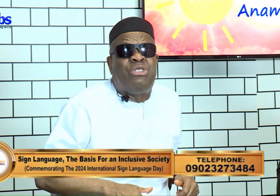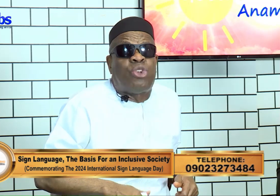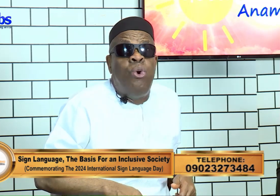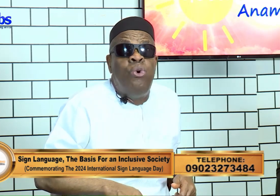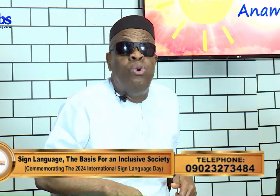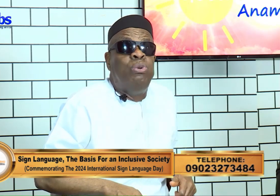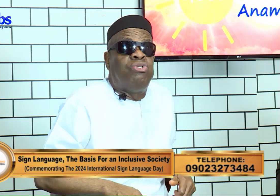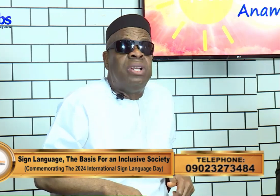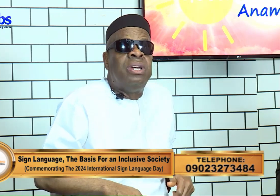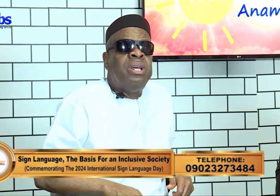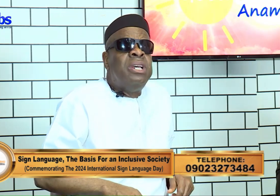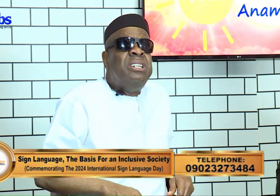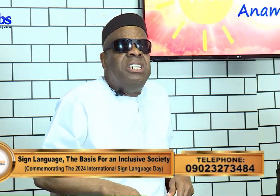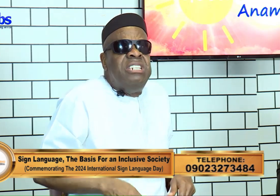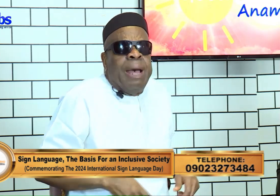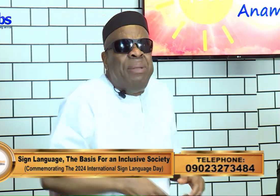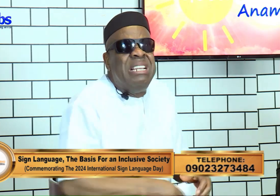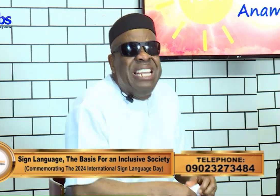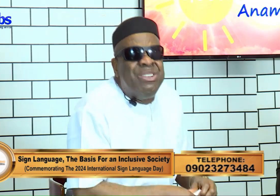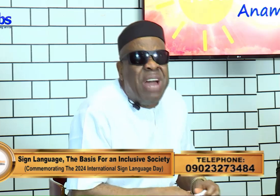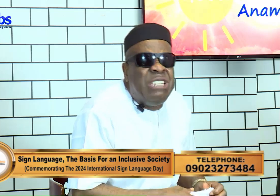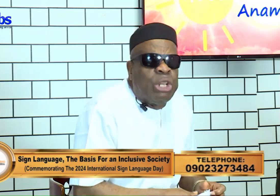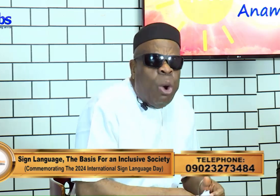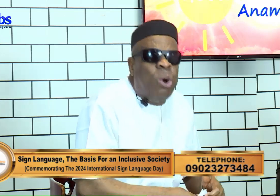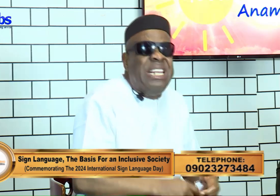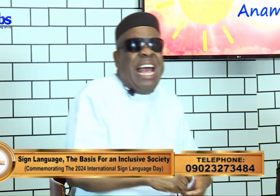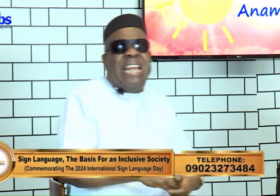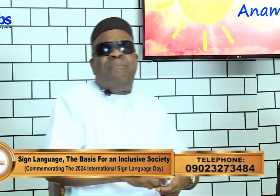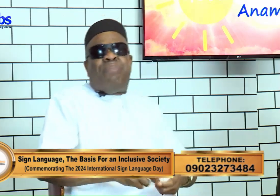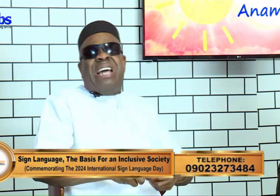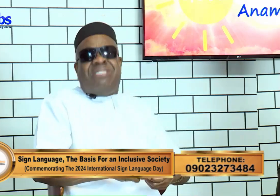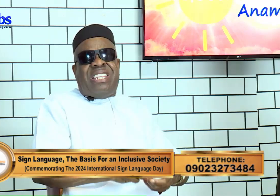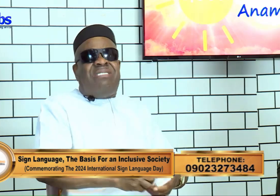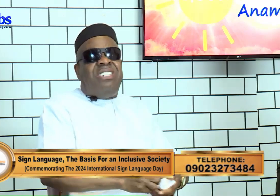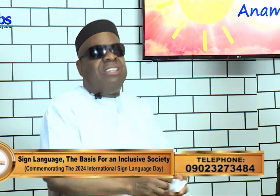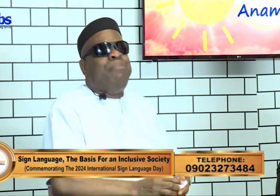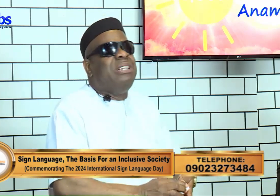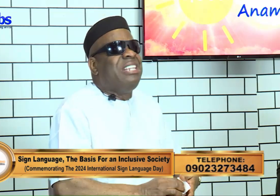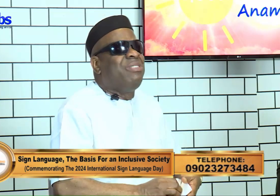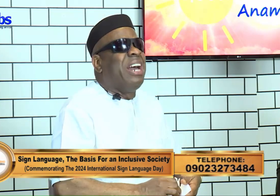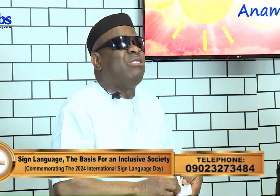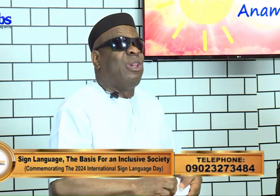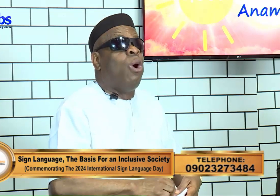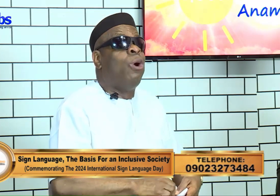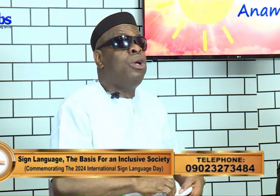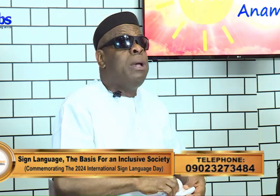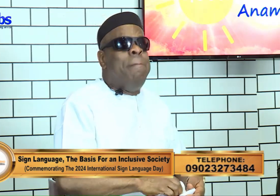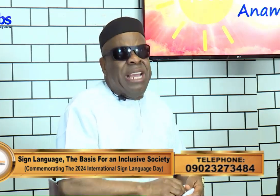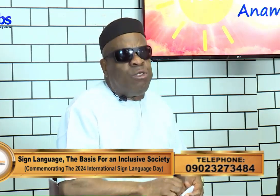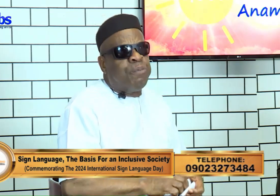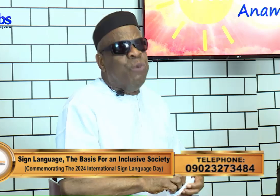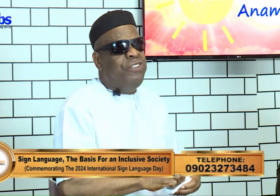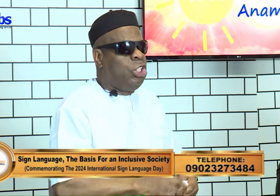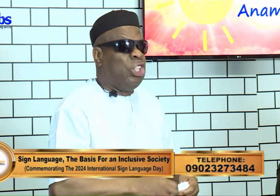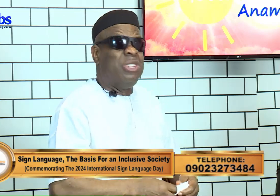our schools. The Disability Rights Law, the Anambra State Disability Rights Law,